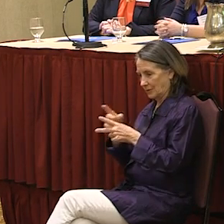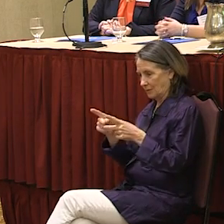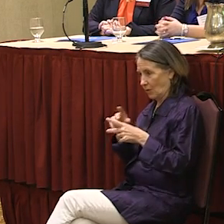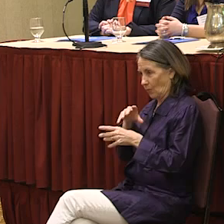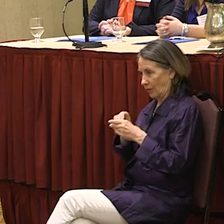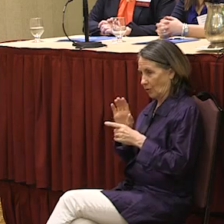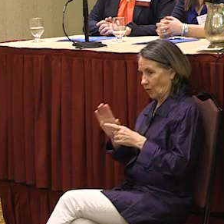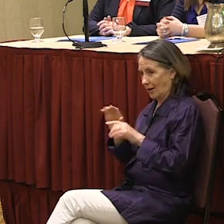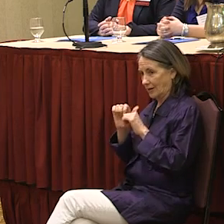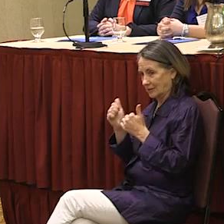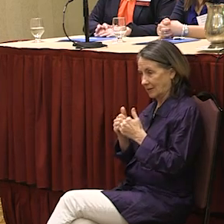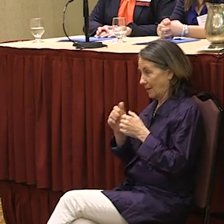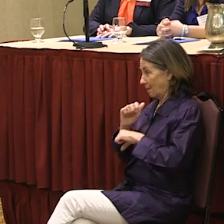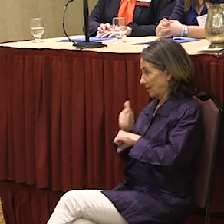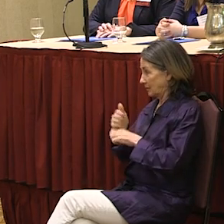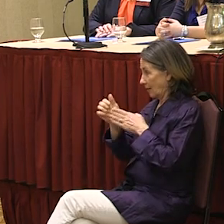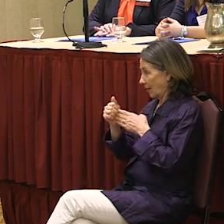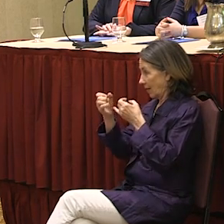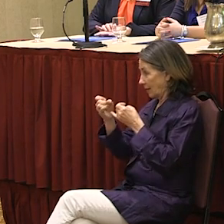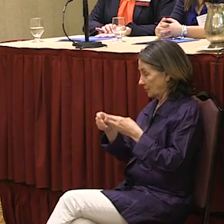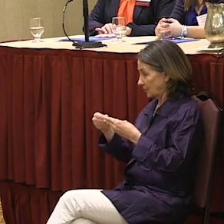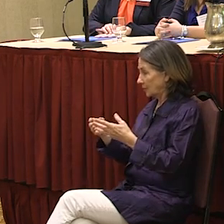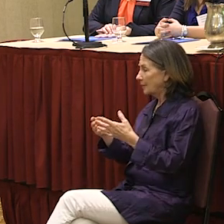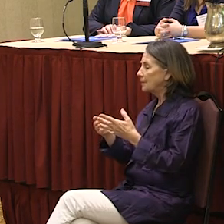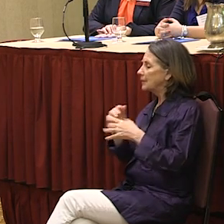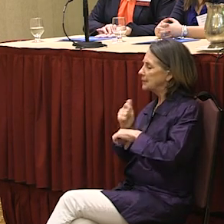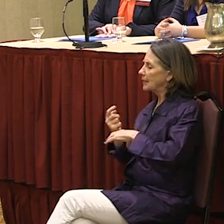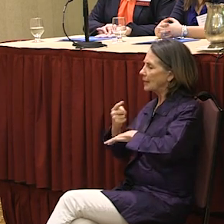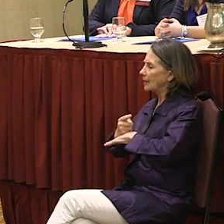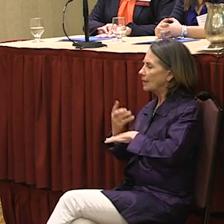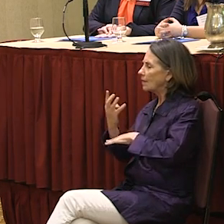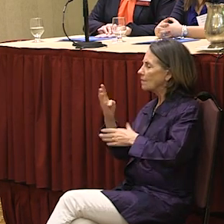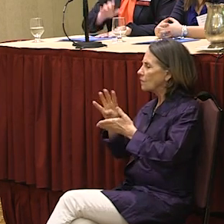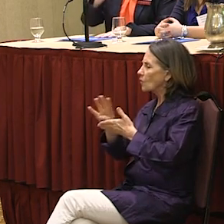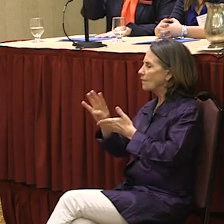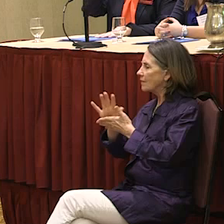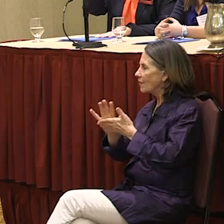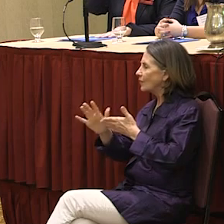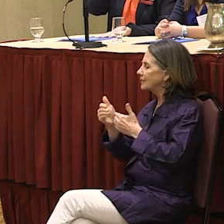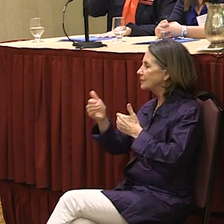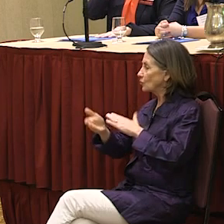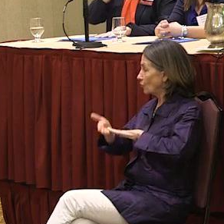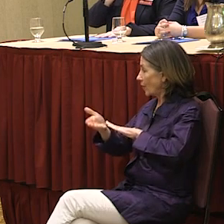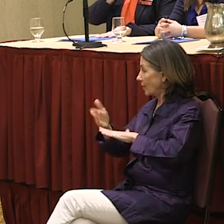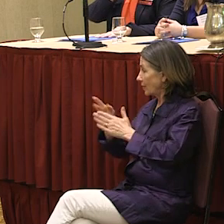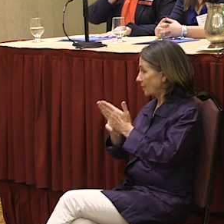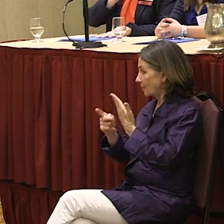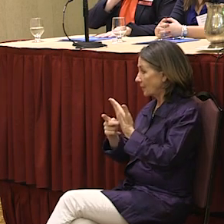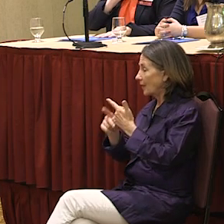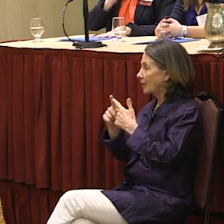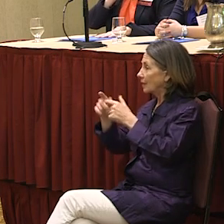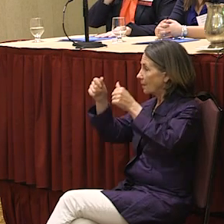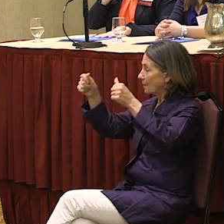your agency based on the guidelines that we provide you. You want to set a date maybe 4 to 5 weeks out to run the program, and then